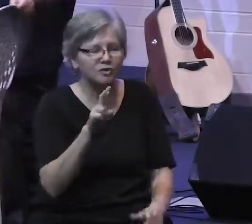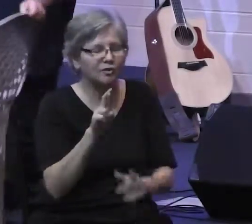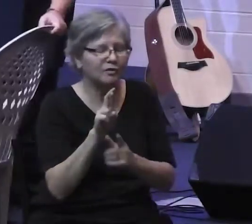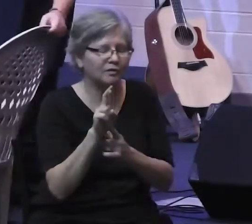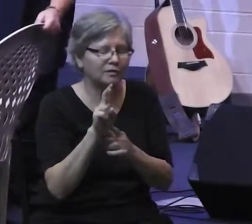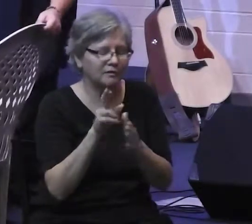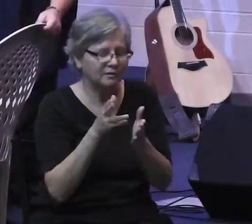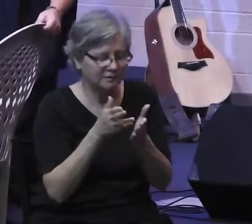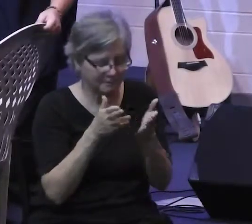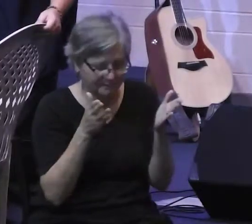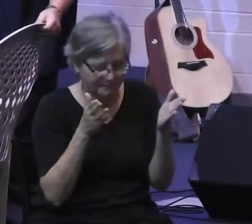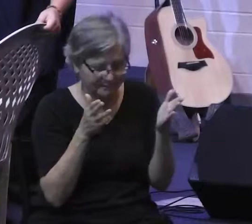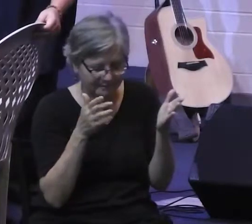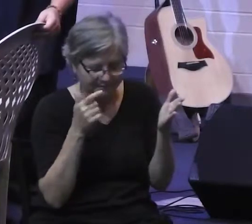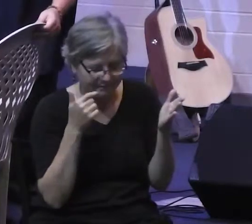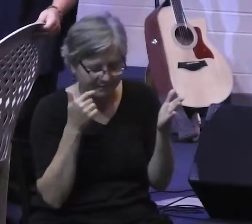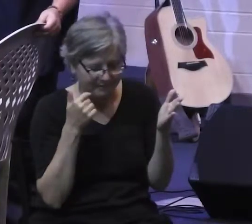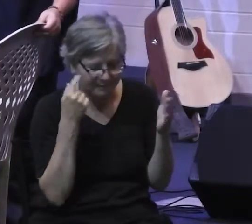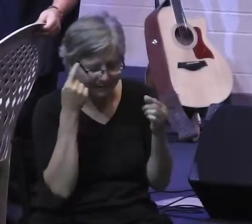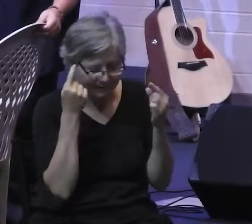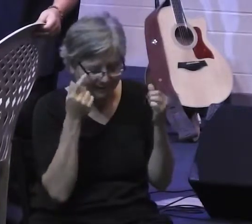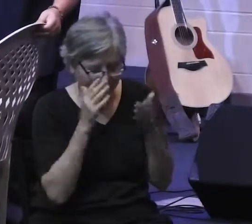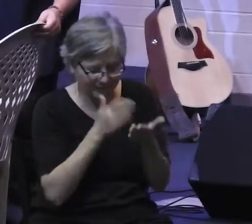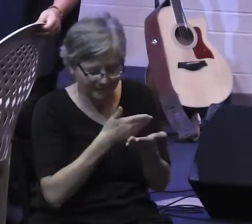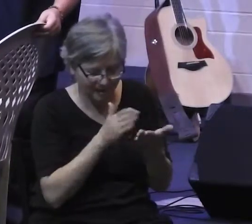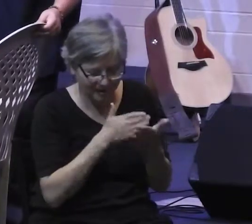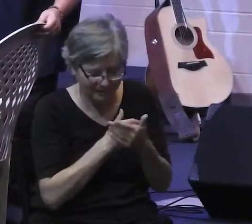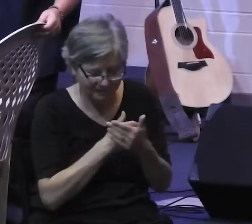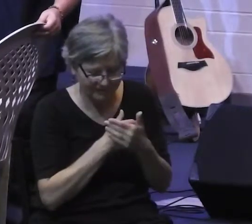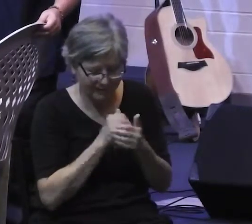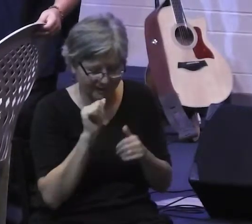laugh. You guys are a tough audience.